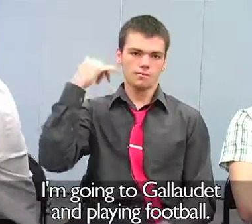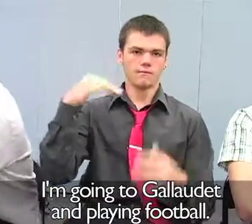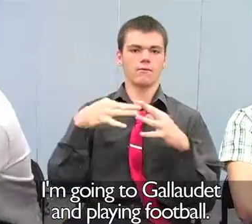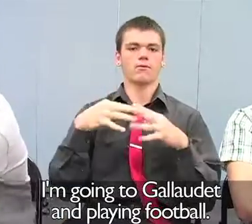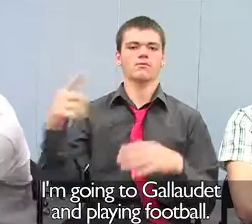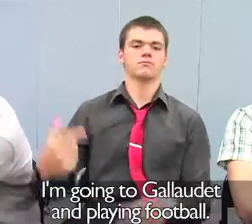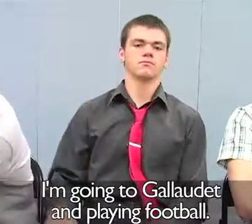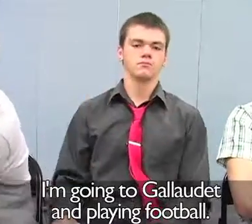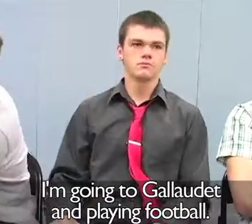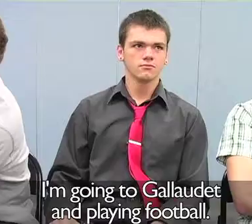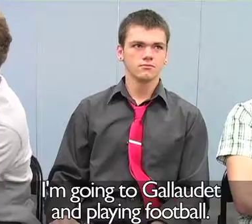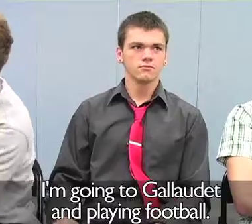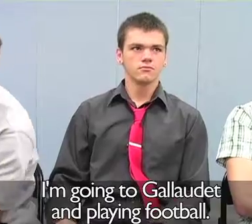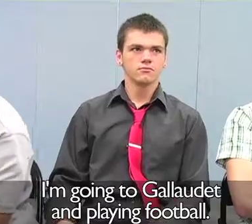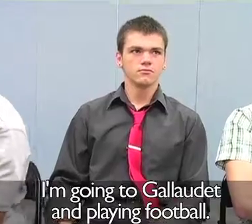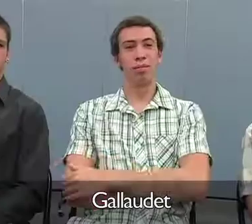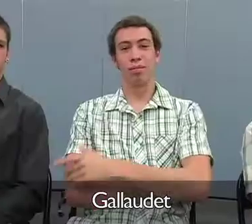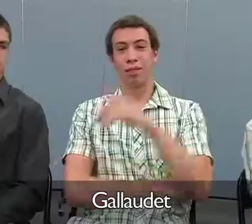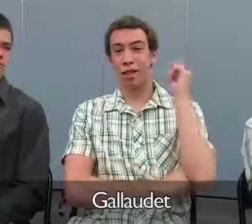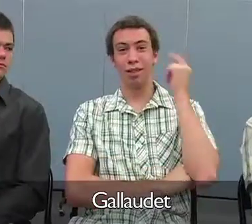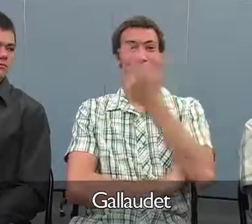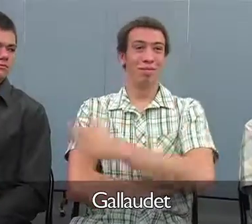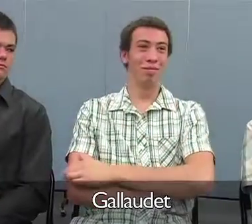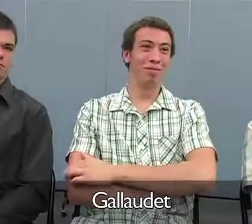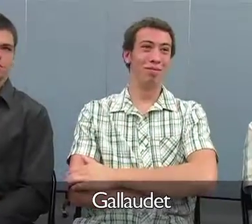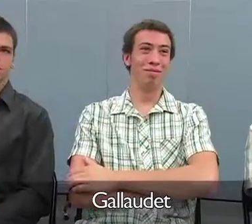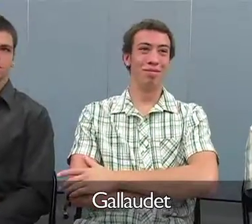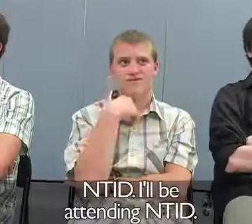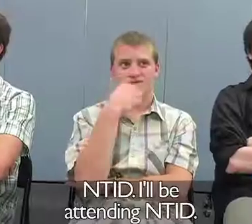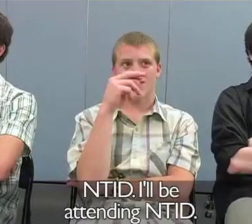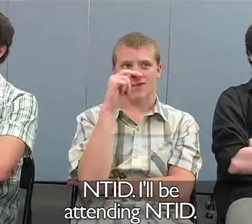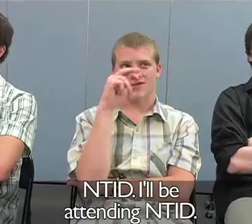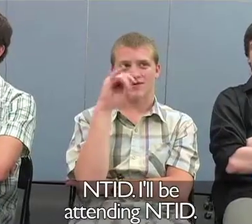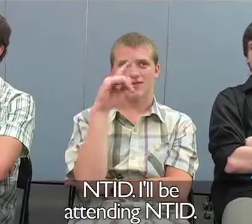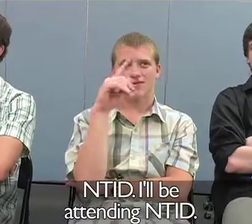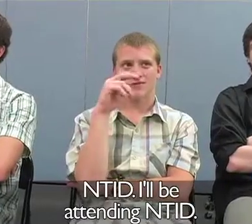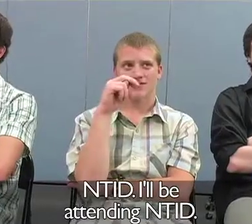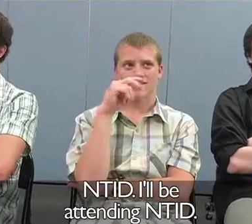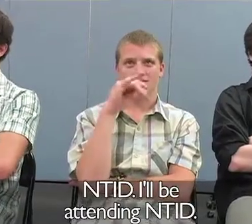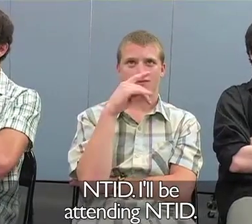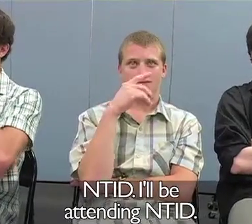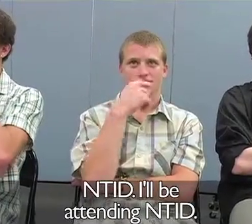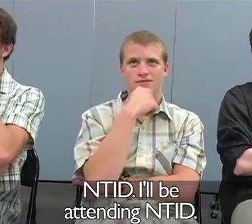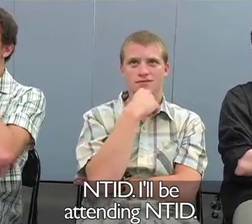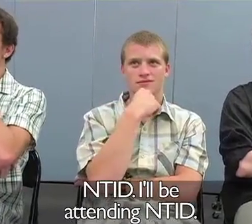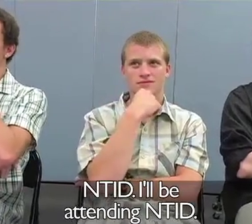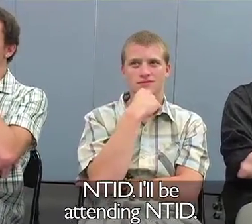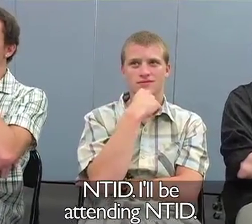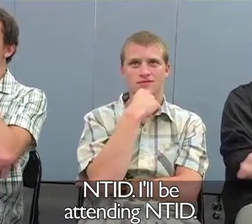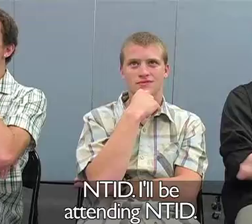Going to Gallaudet and playing football. Gallaudet. NTID. I'll be attending NTID.